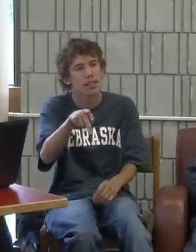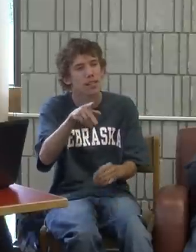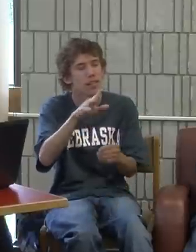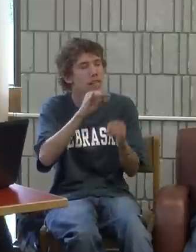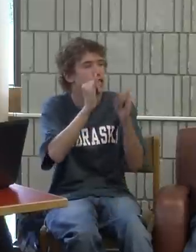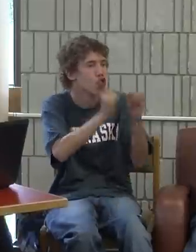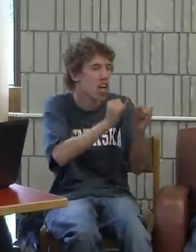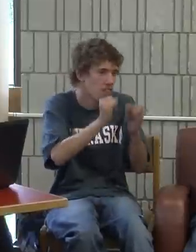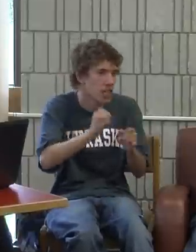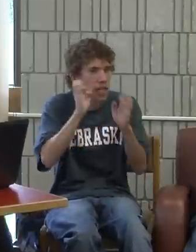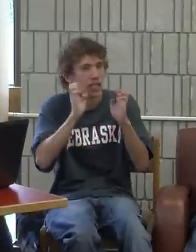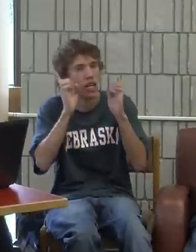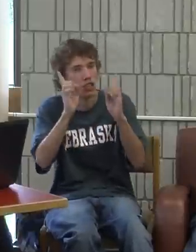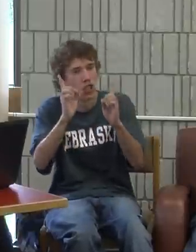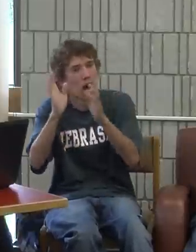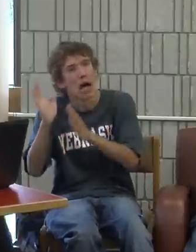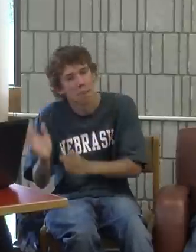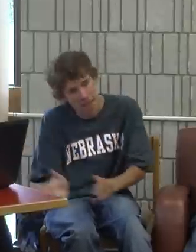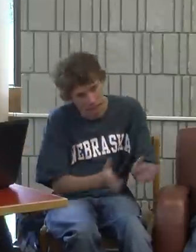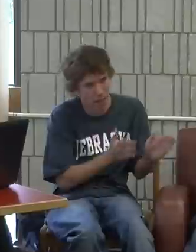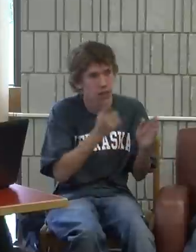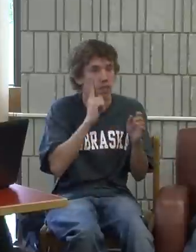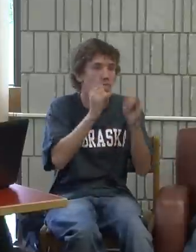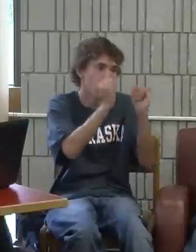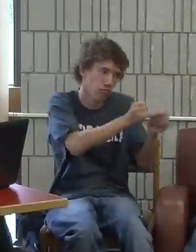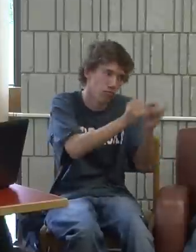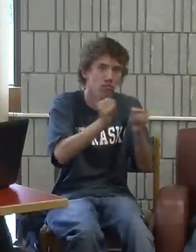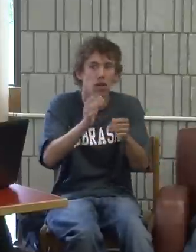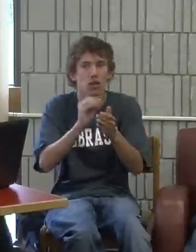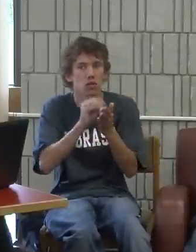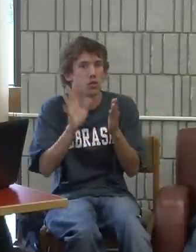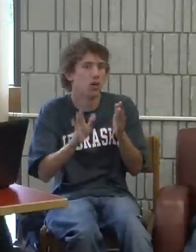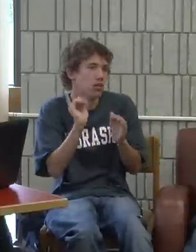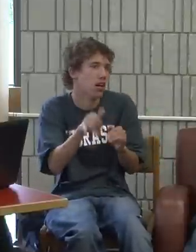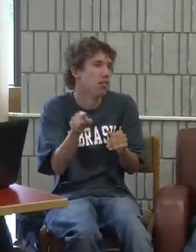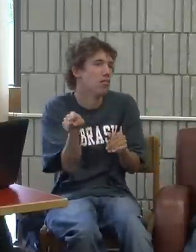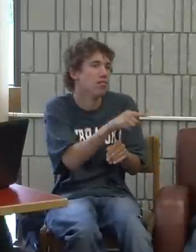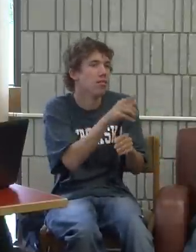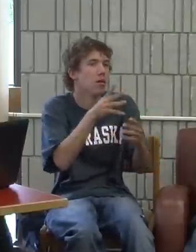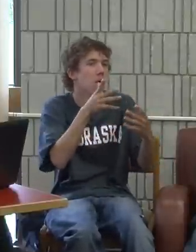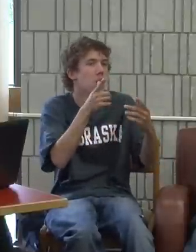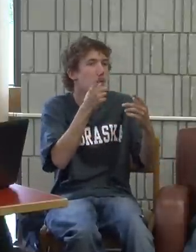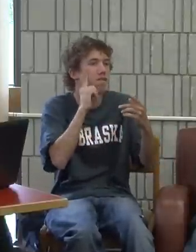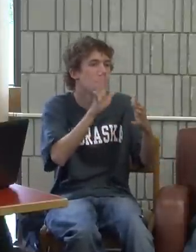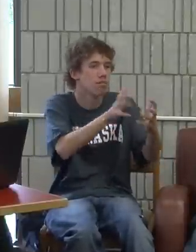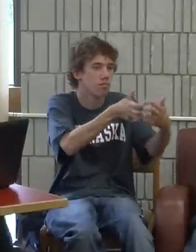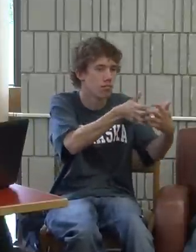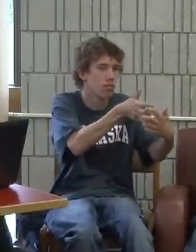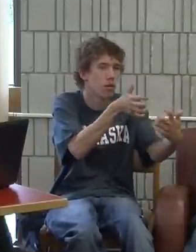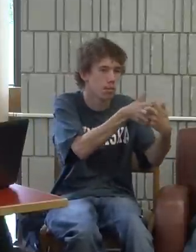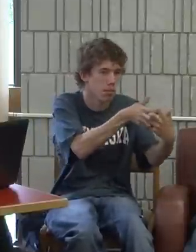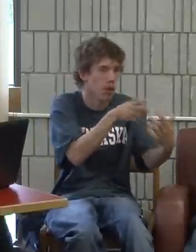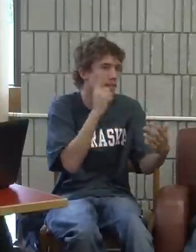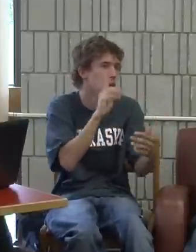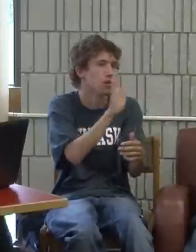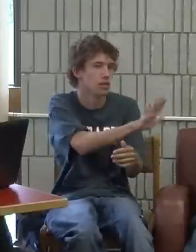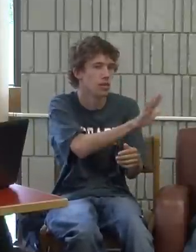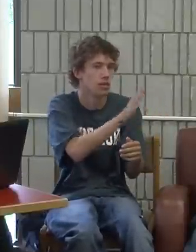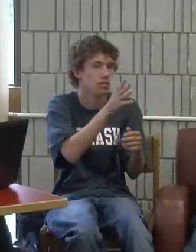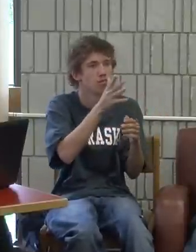IEP, Individualized Education Plan, and that accommodates students' needs, and it fits